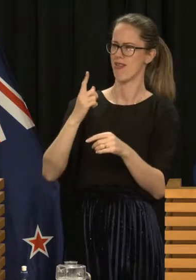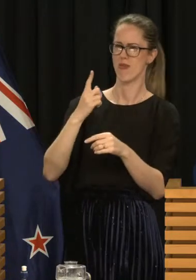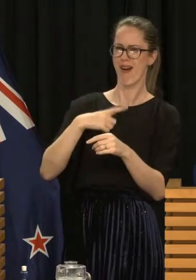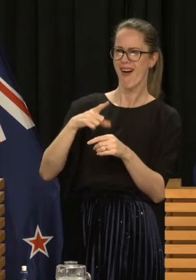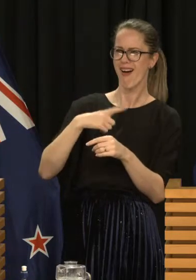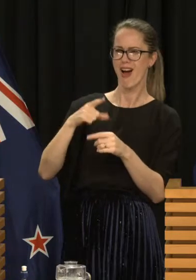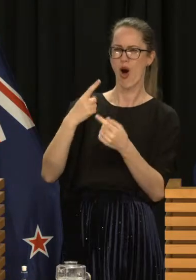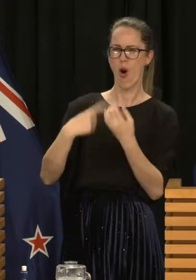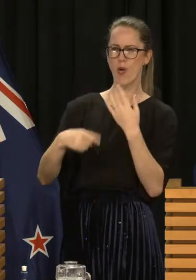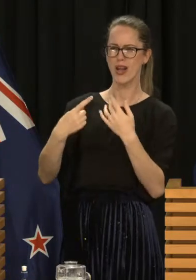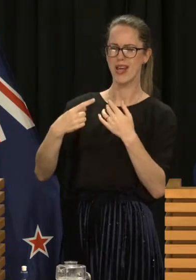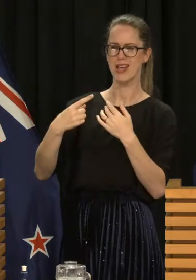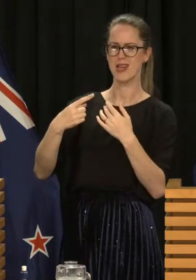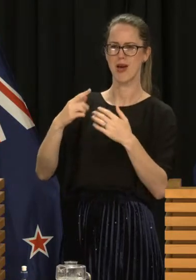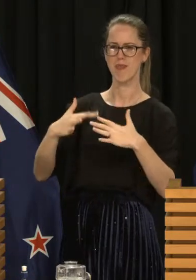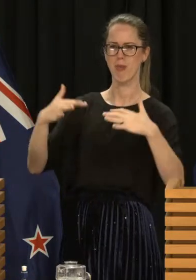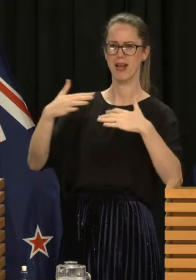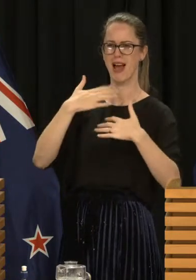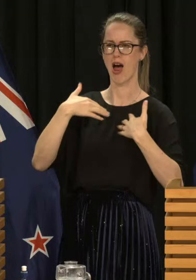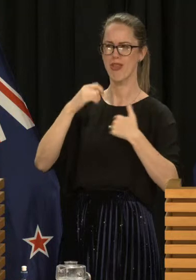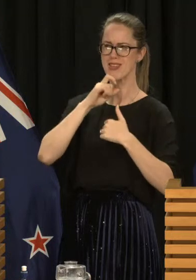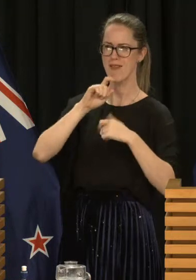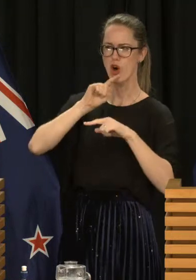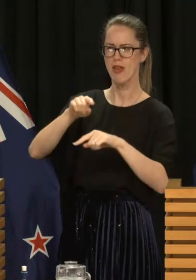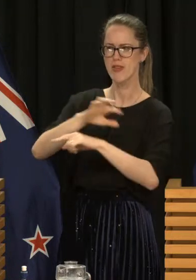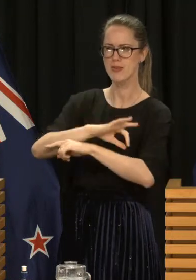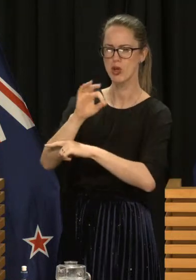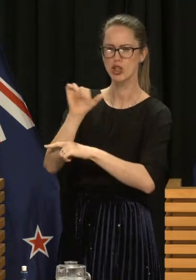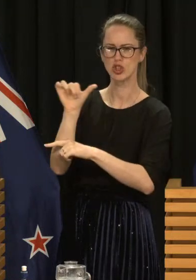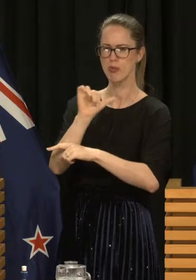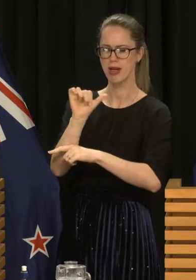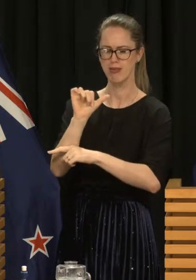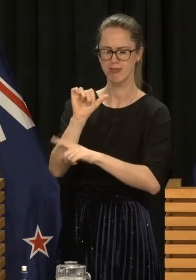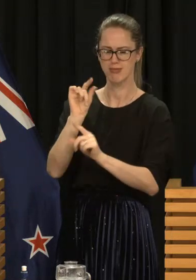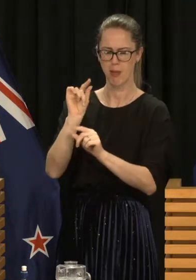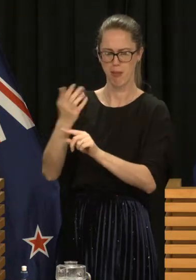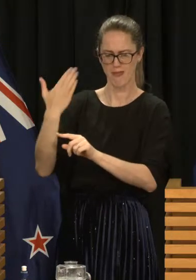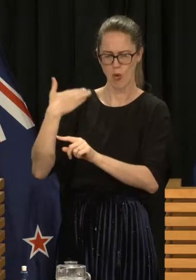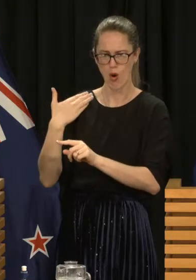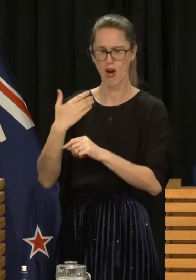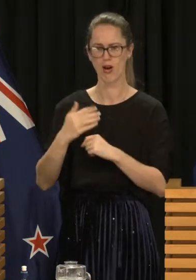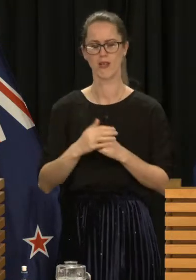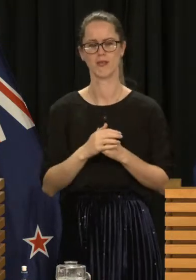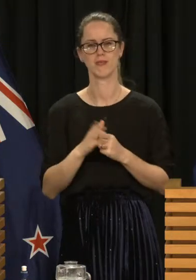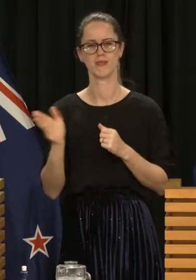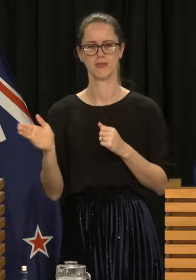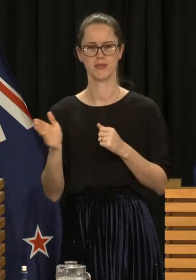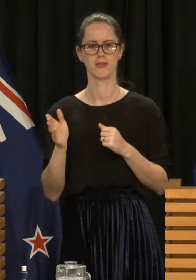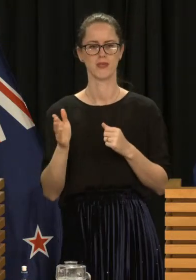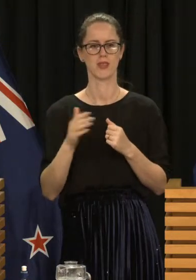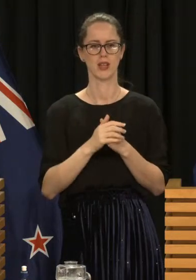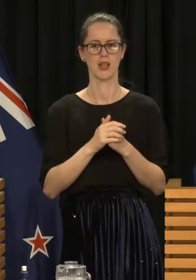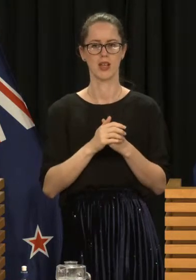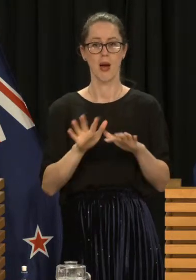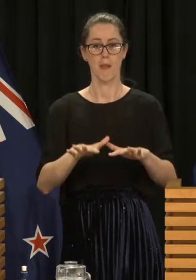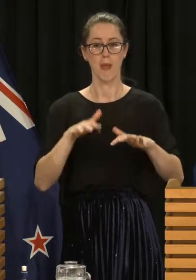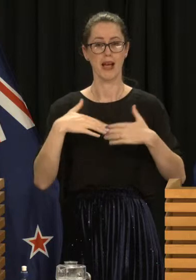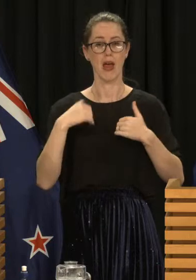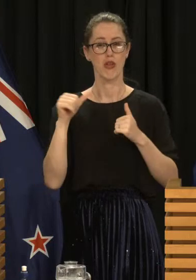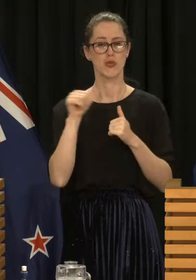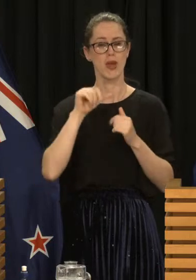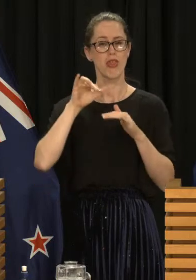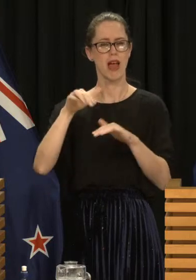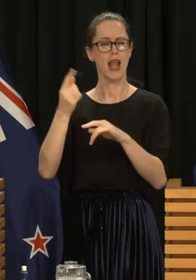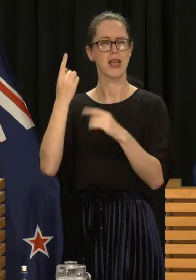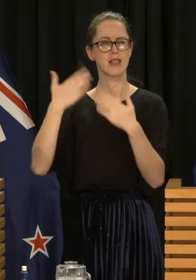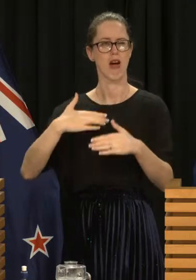health people this morning? Wouldn't it have been a no-brainer to do that as soon as you knew? Look, my understanding was that the public health were going to be there last night.